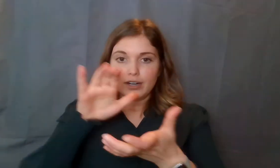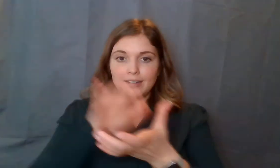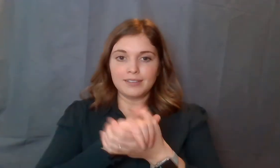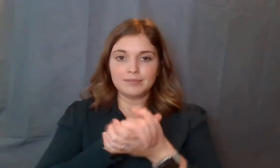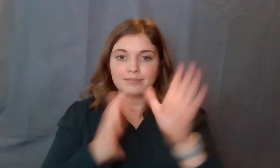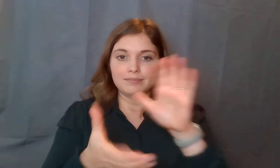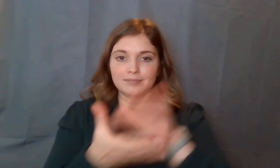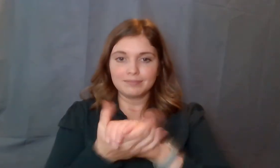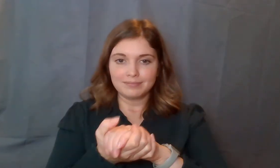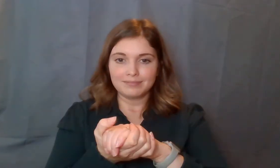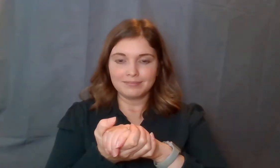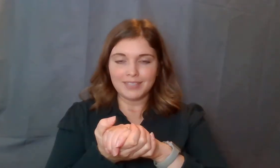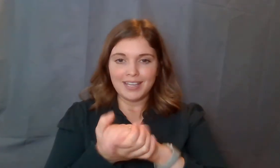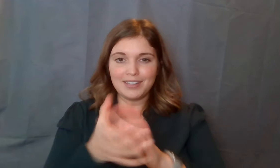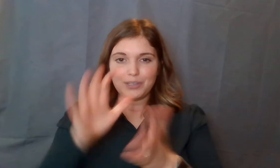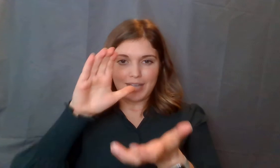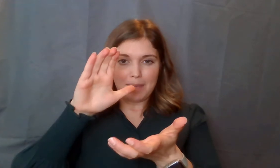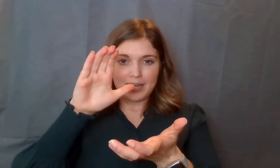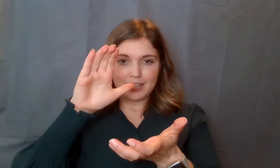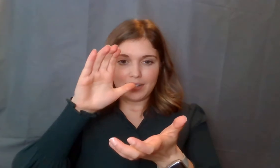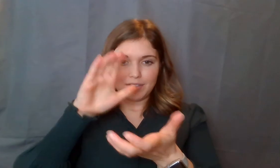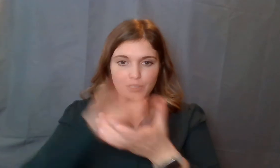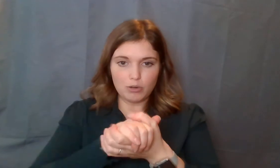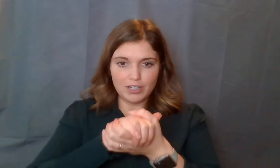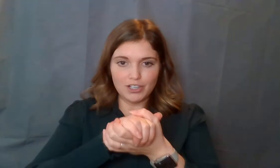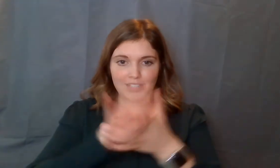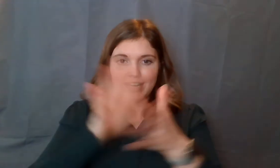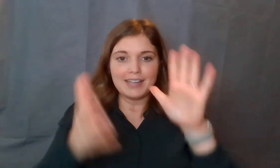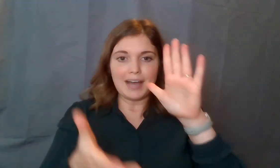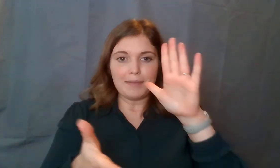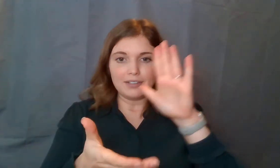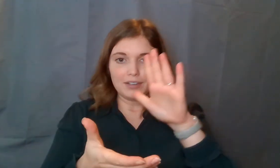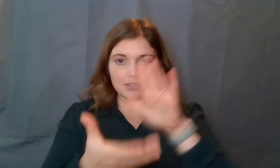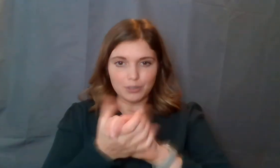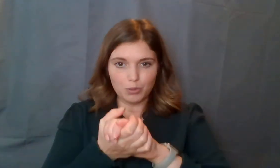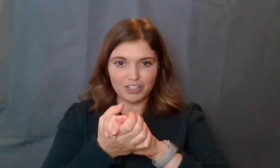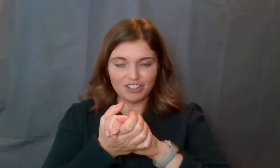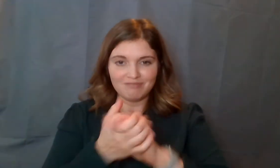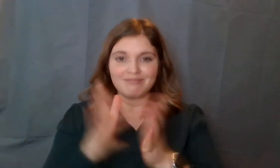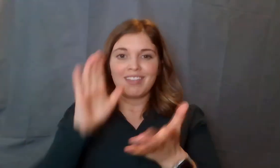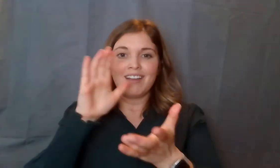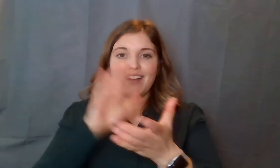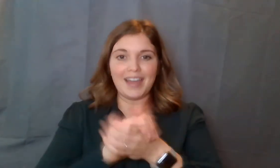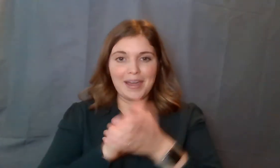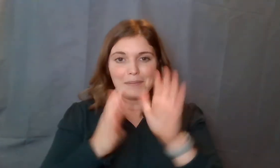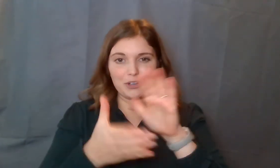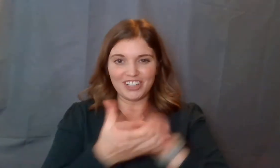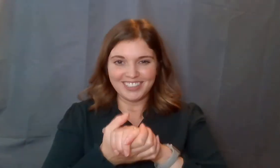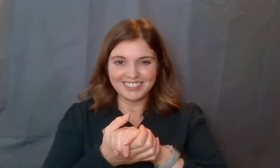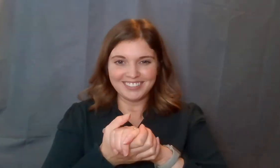Hamburger. So dominant does a squish, non-dominant does a squish. Hamburger.